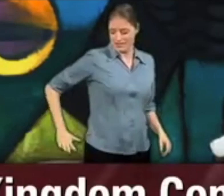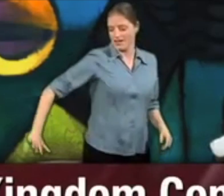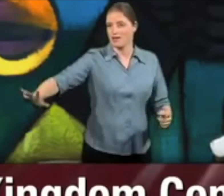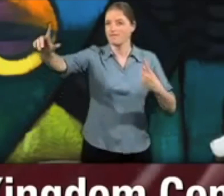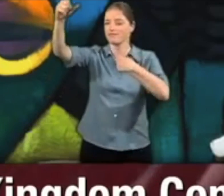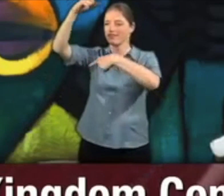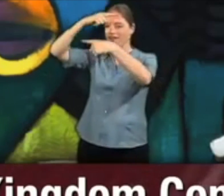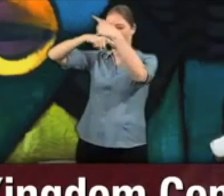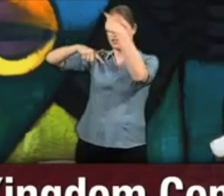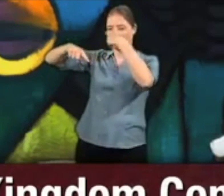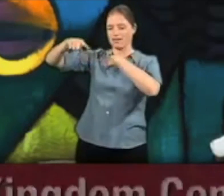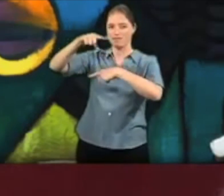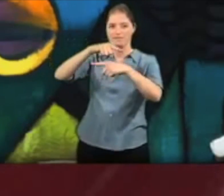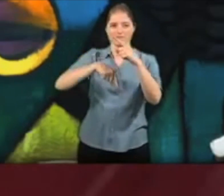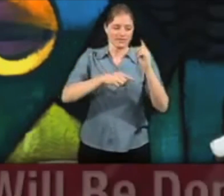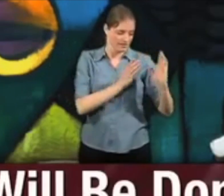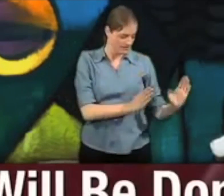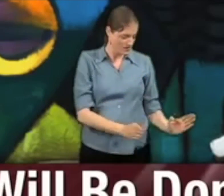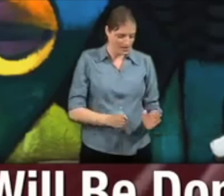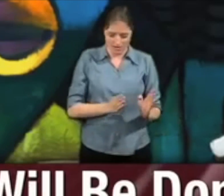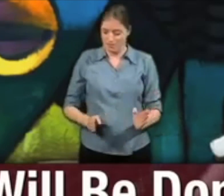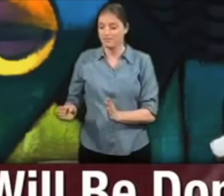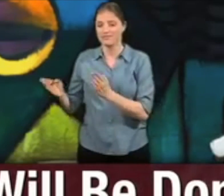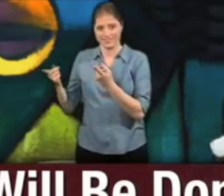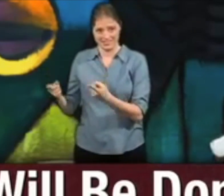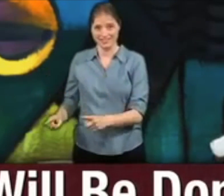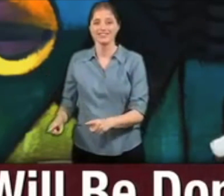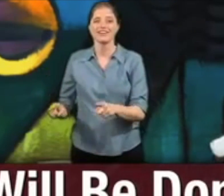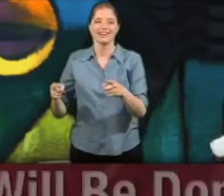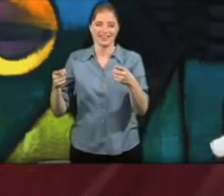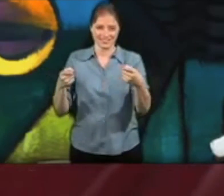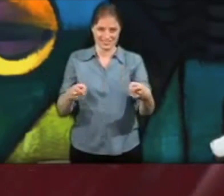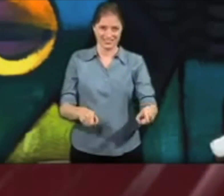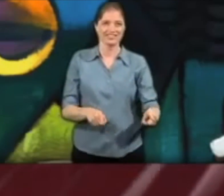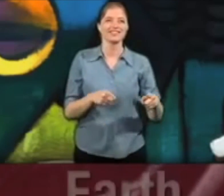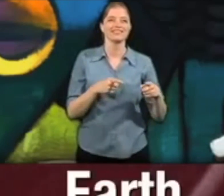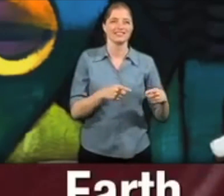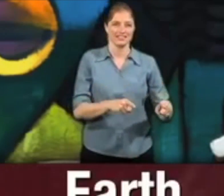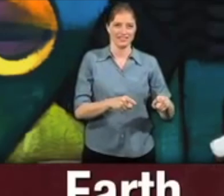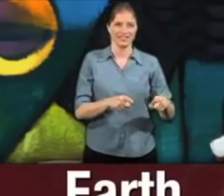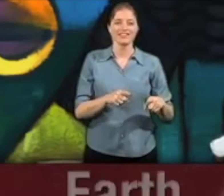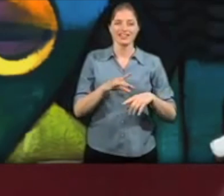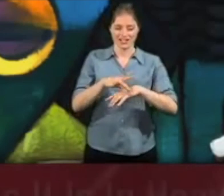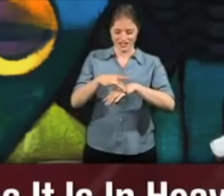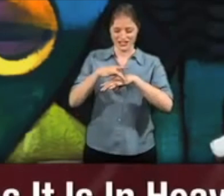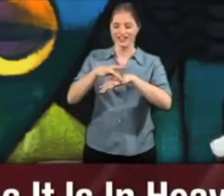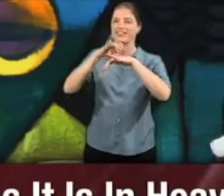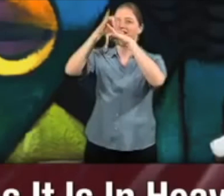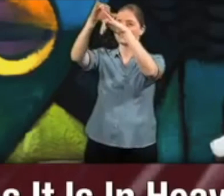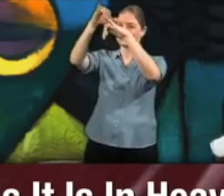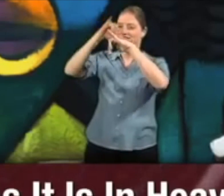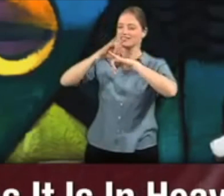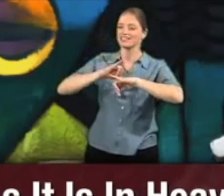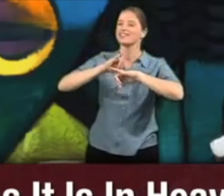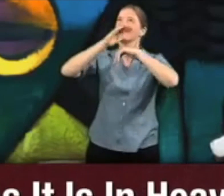come, Your will be done on earth as it is in